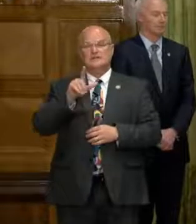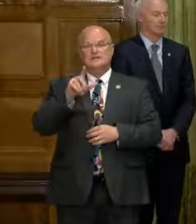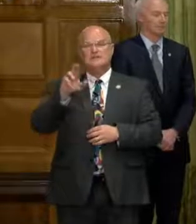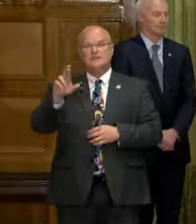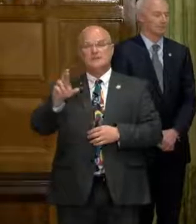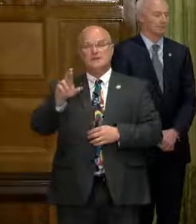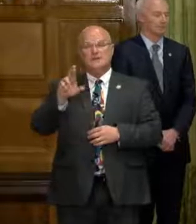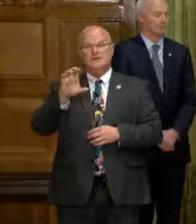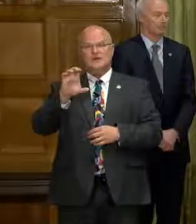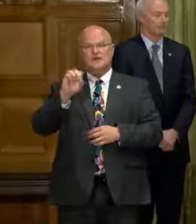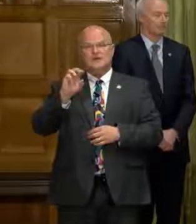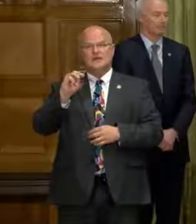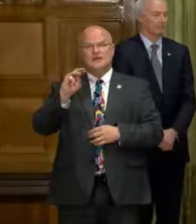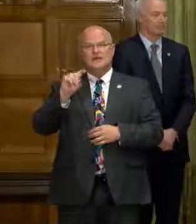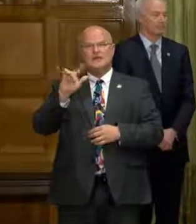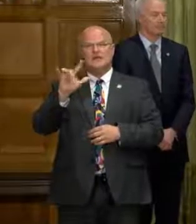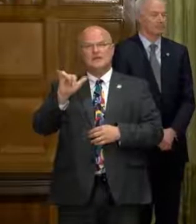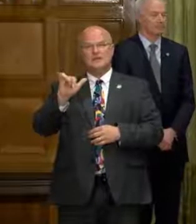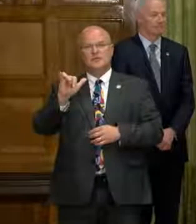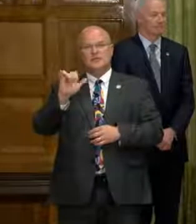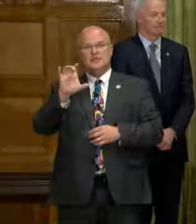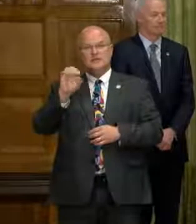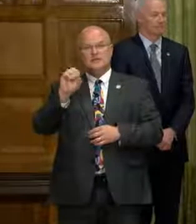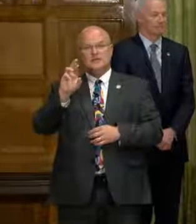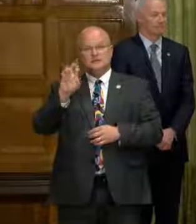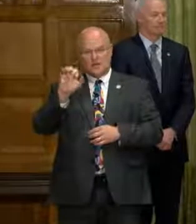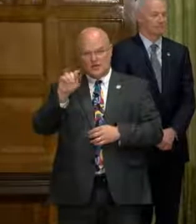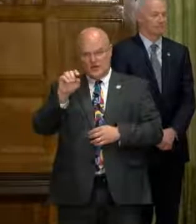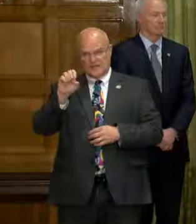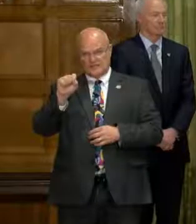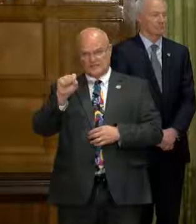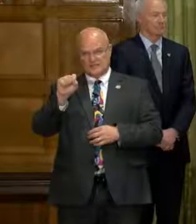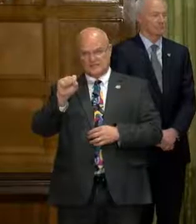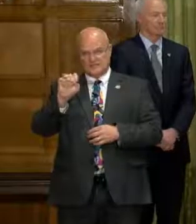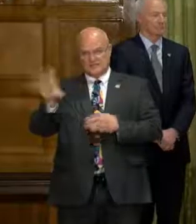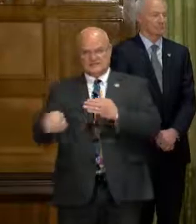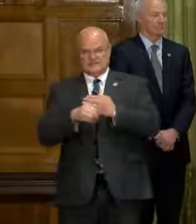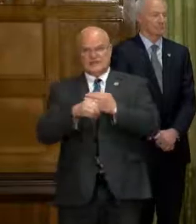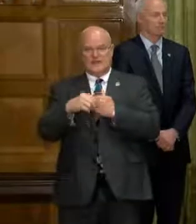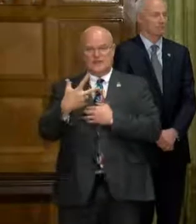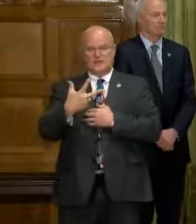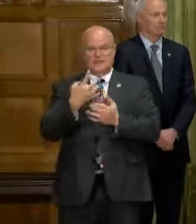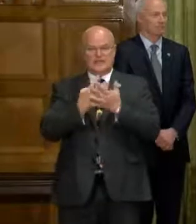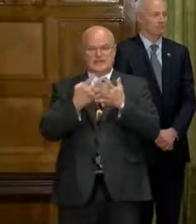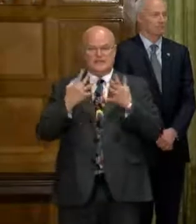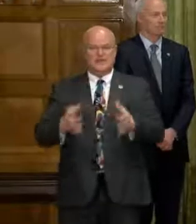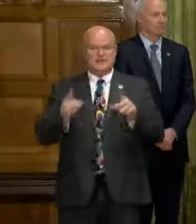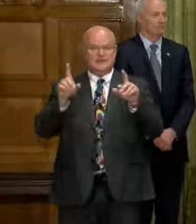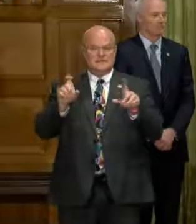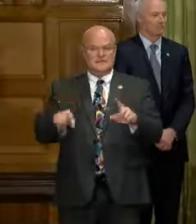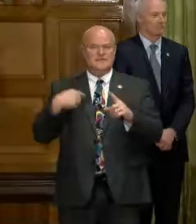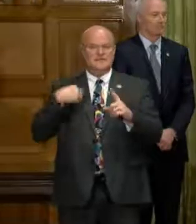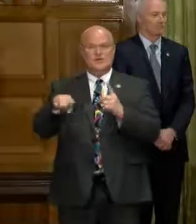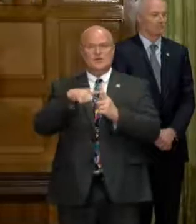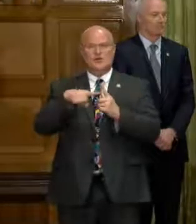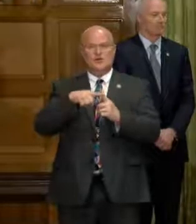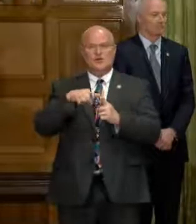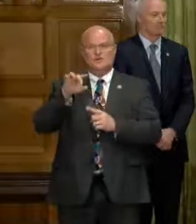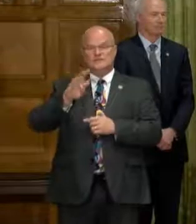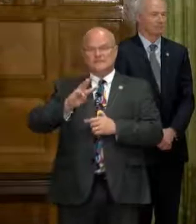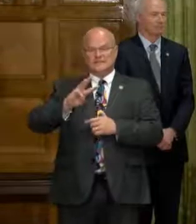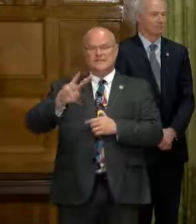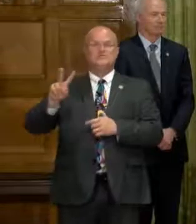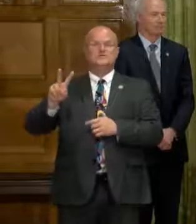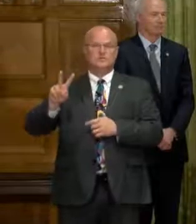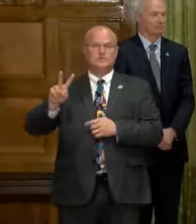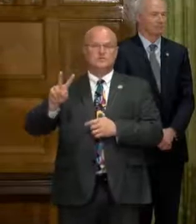Rock Community Corrections, we've had 3 additional inmates test positive, so we're at a total of